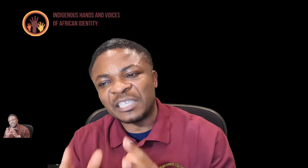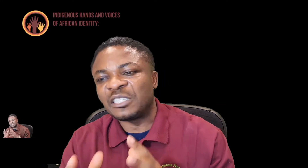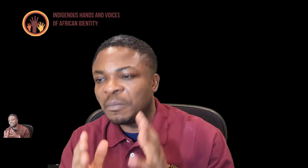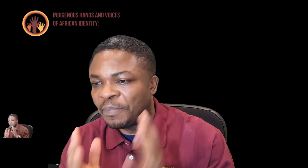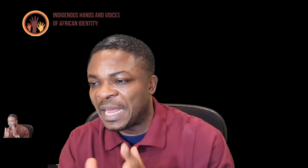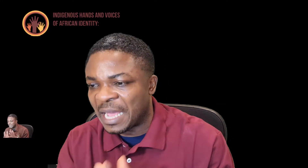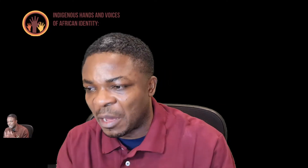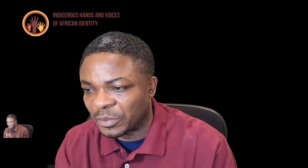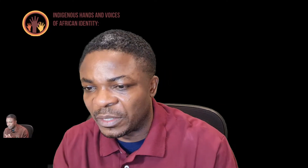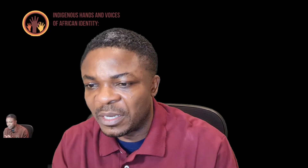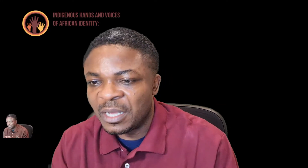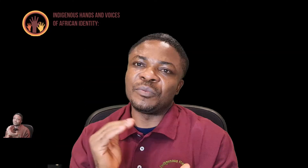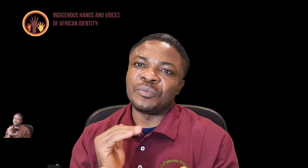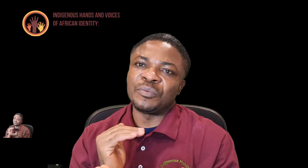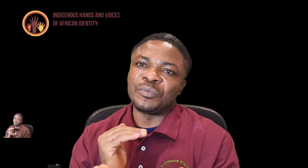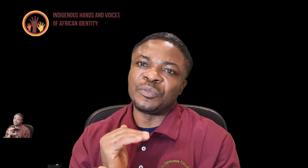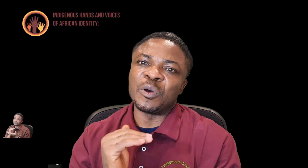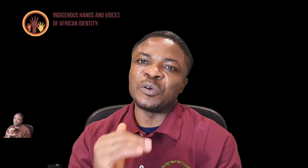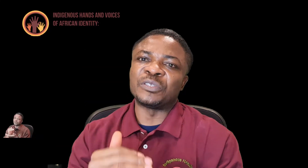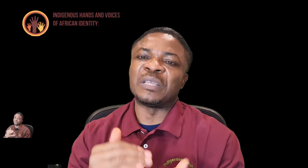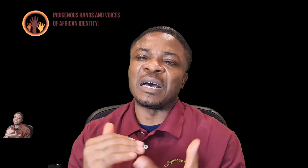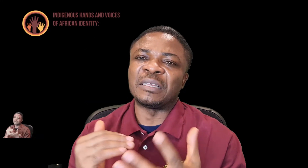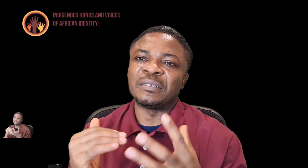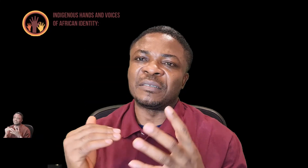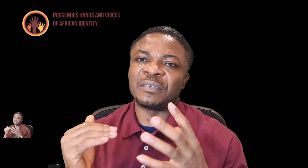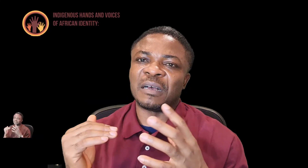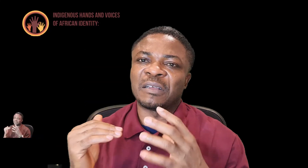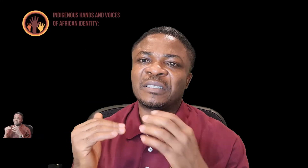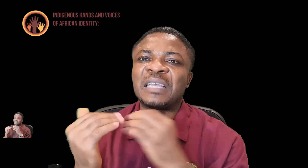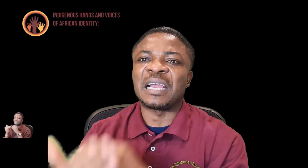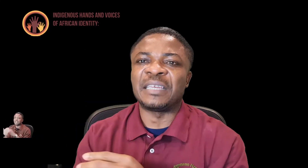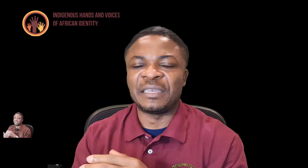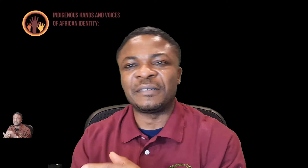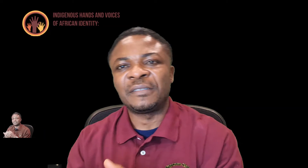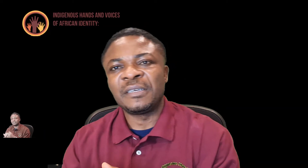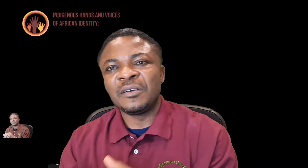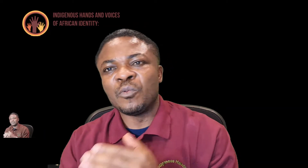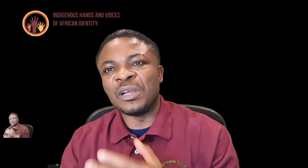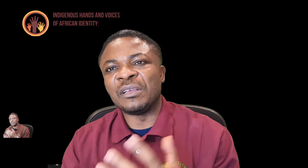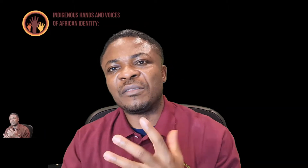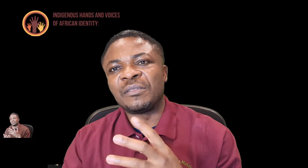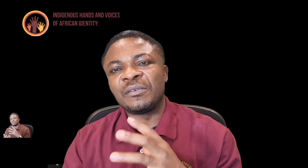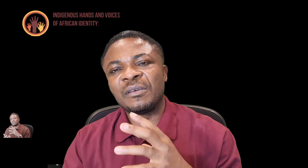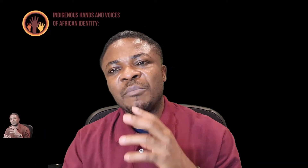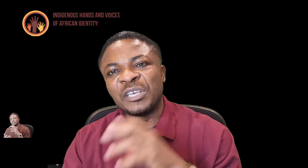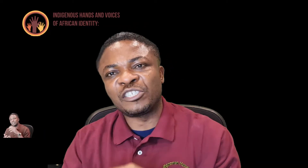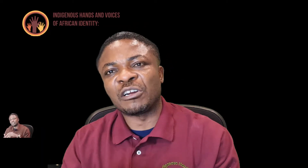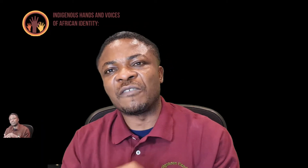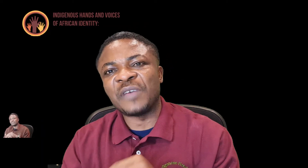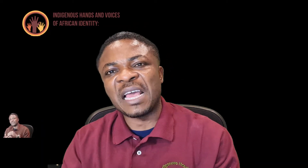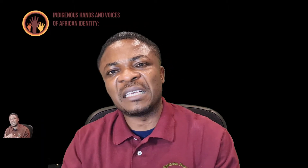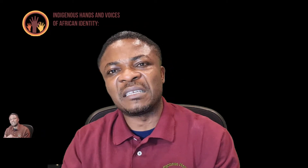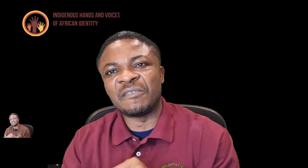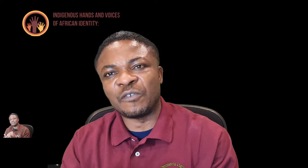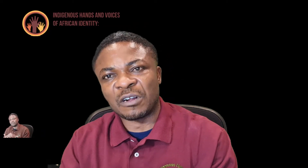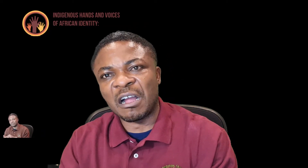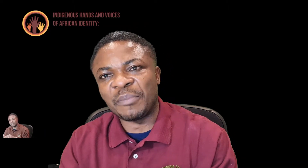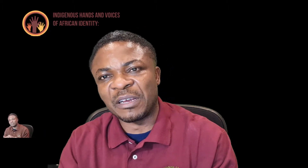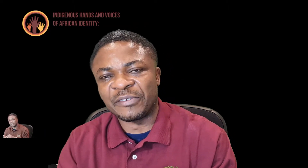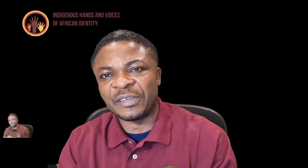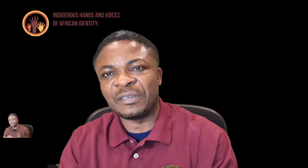does this play out? Those that are signing with a mixture of